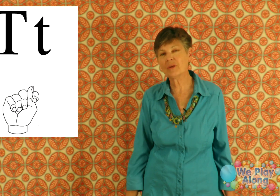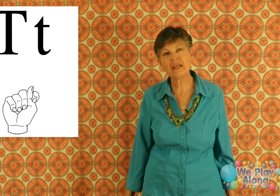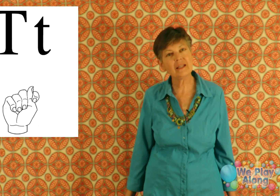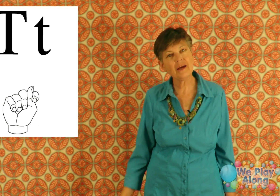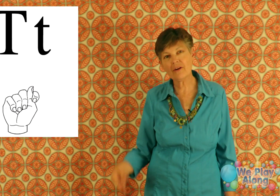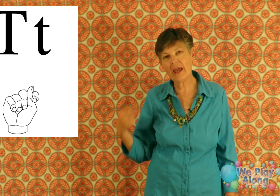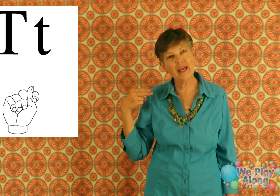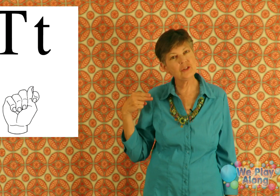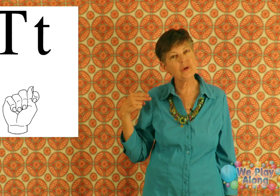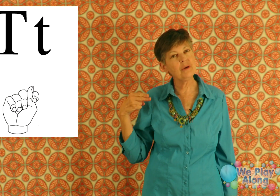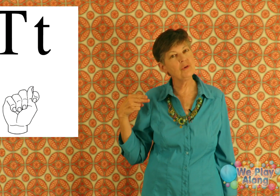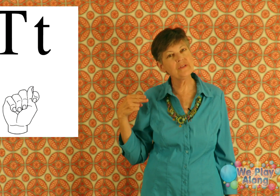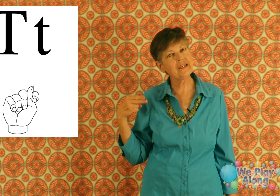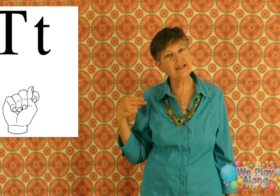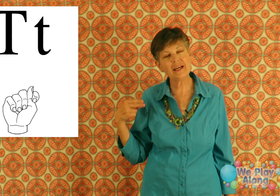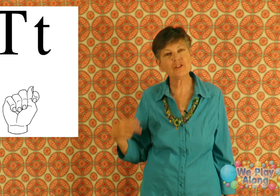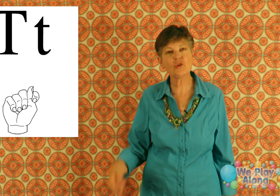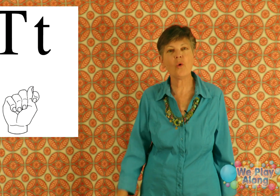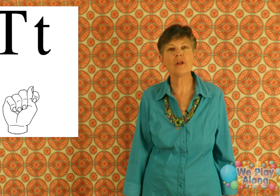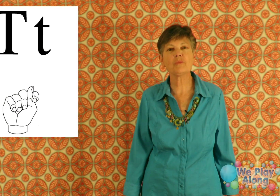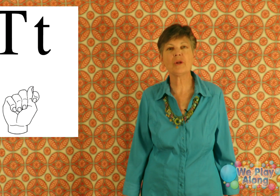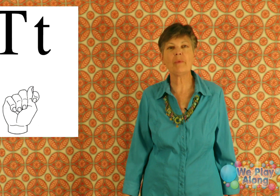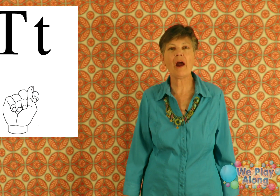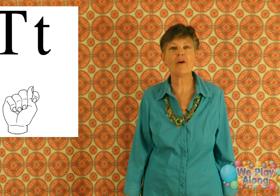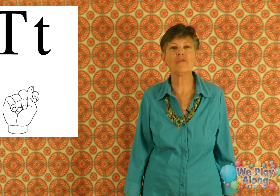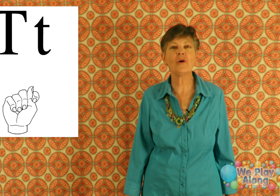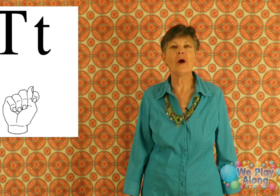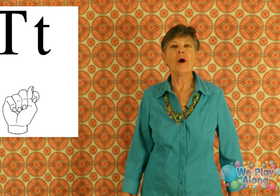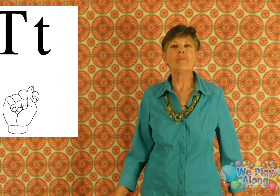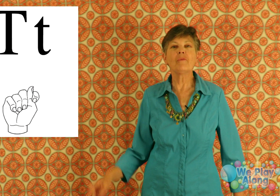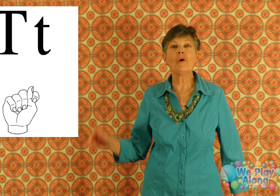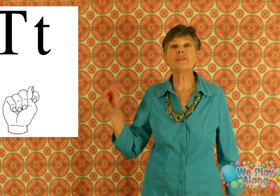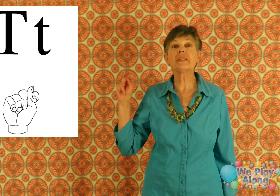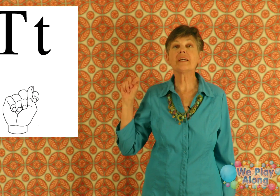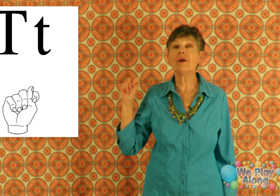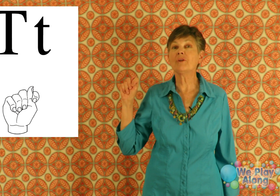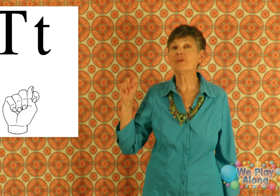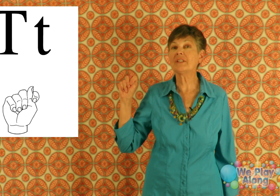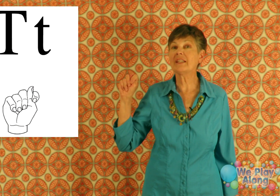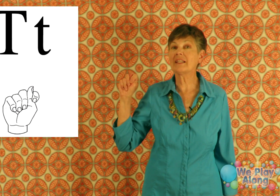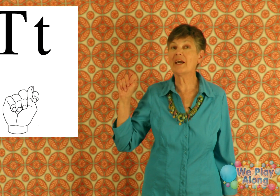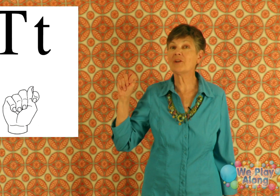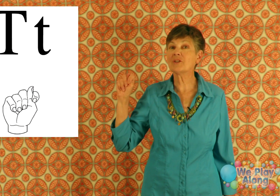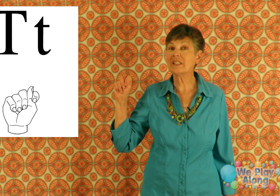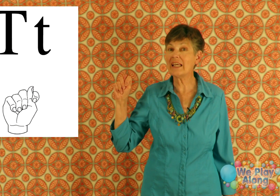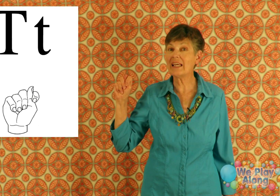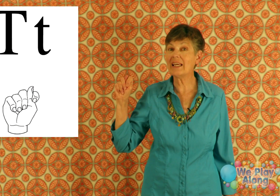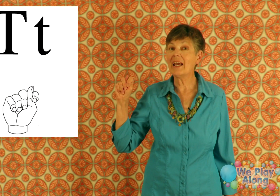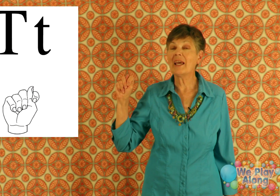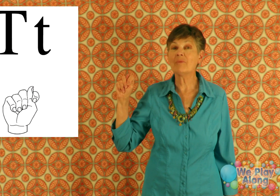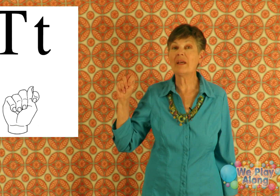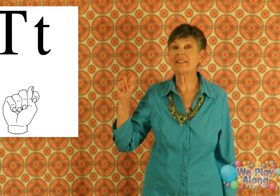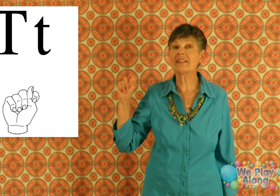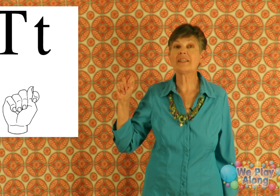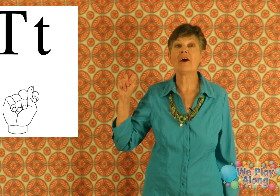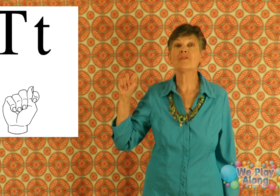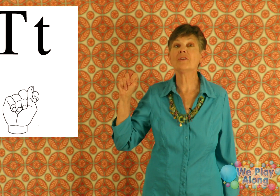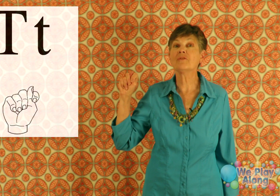tricky letter H, when it moves in next door, is pretty powerful. But most of the time when you see the letter T, it makes a sound of